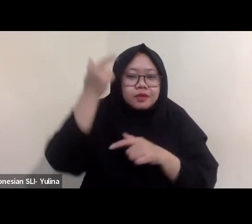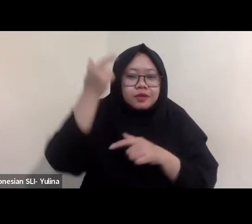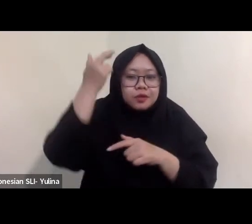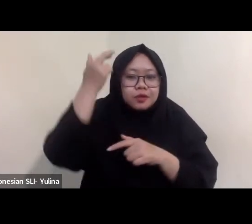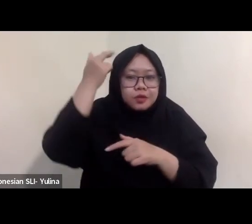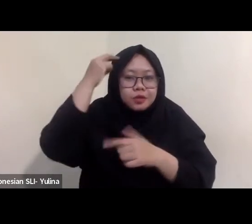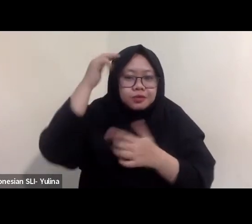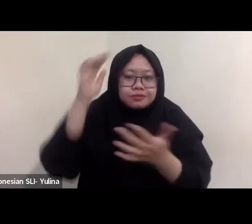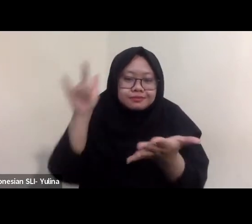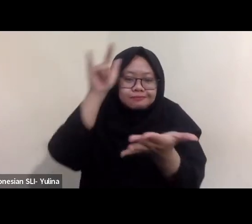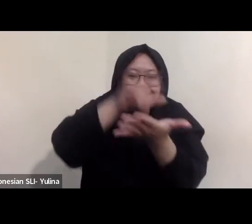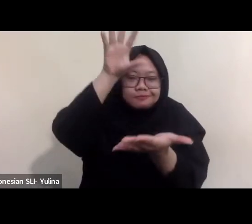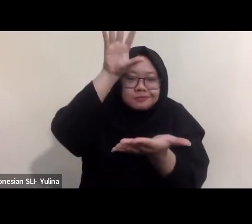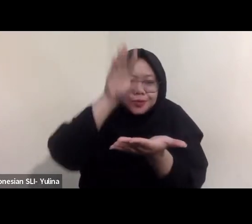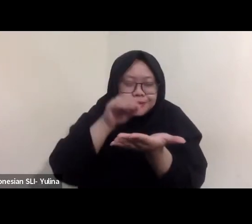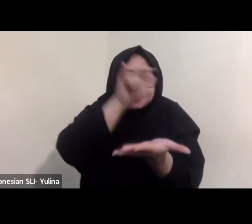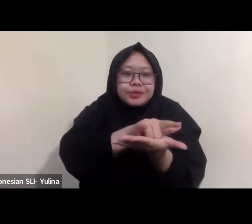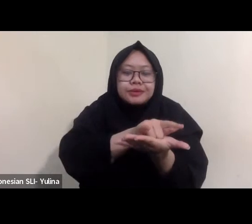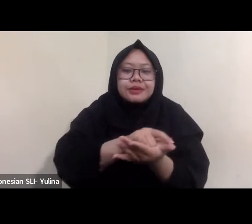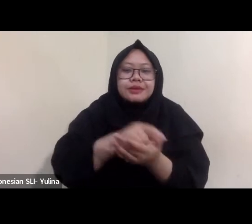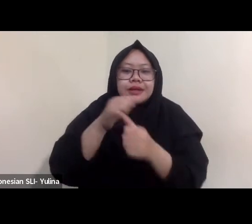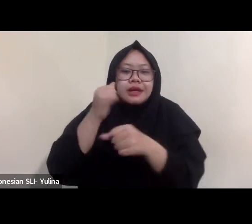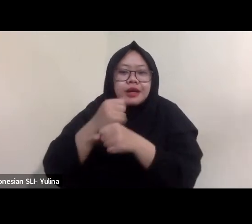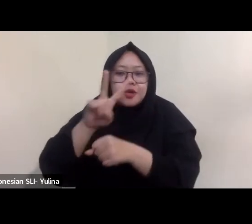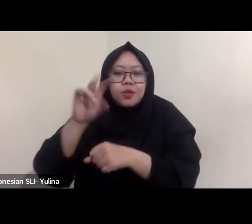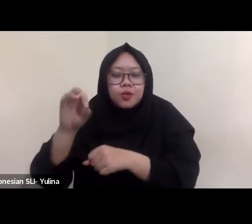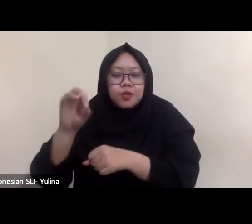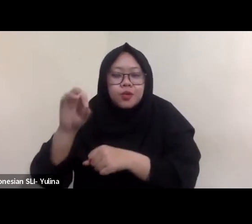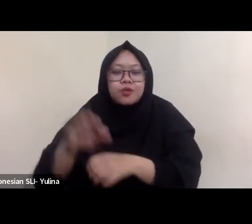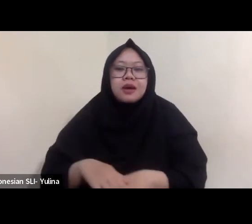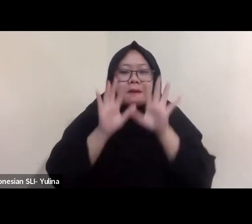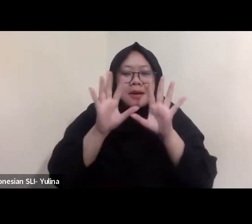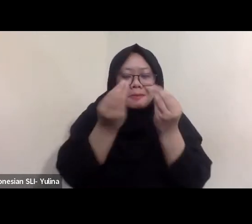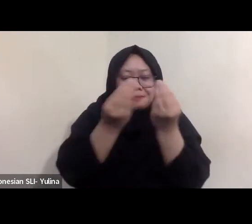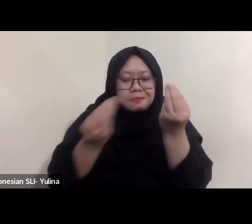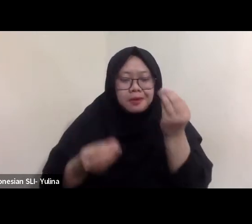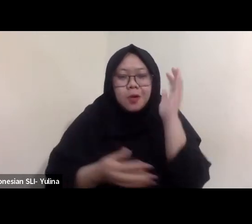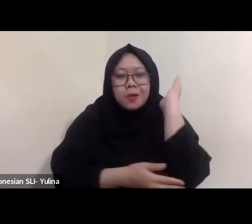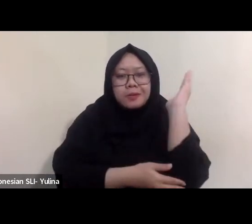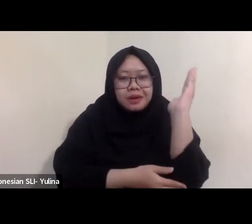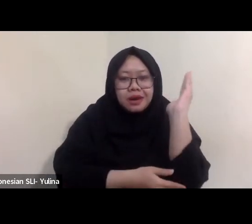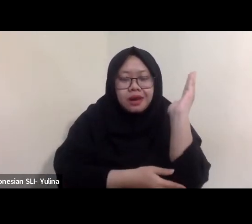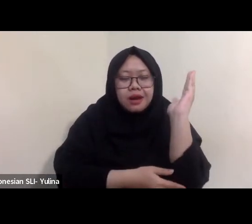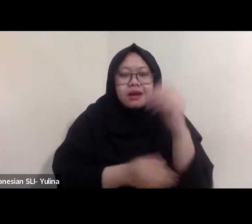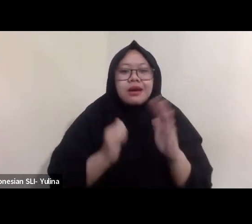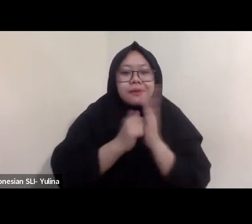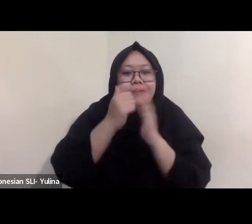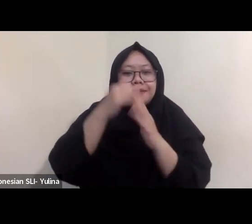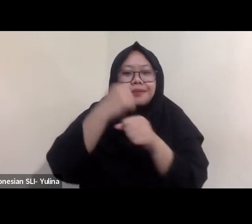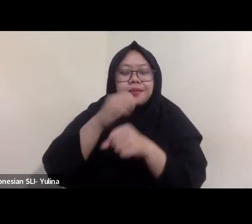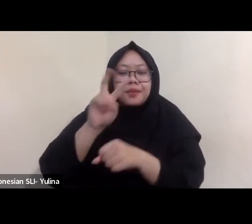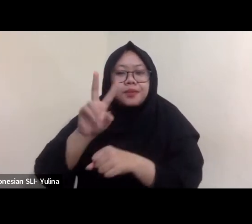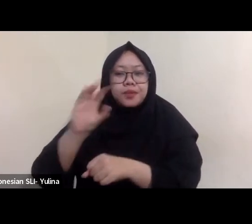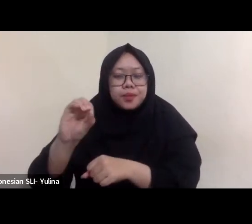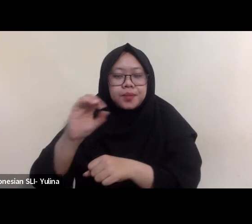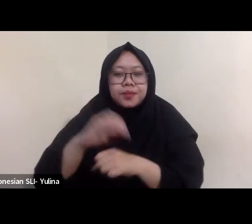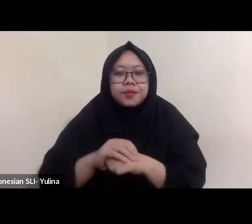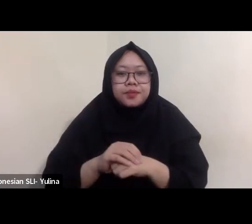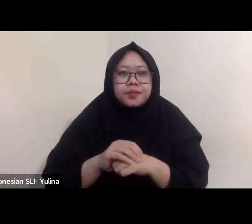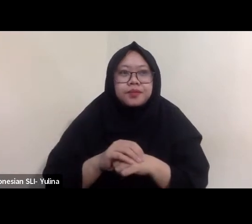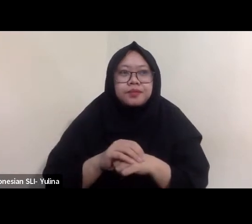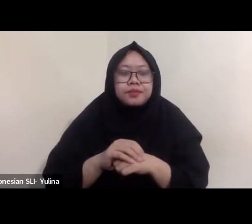priority agenda set by G20 Indonesia aim to diversify or to enrich our perspective and